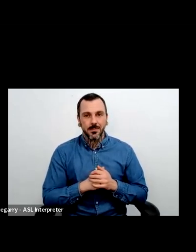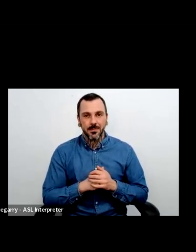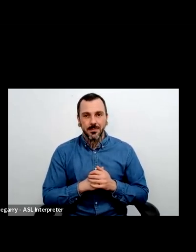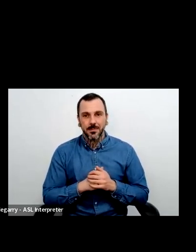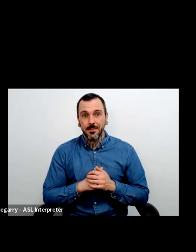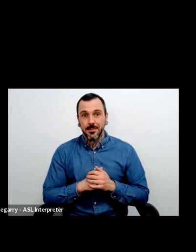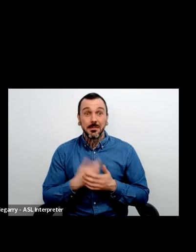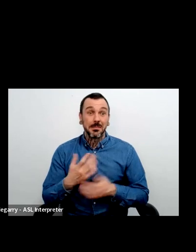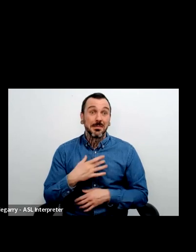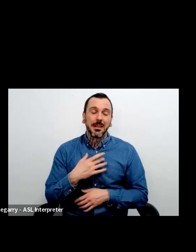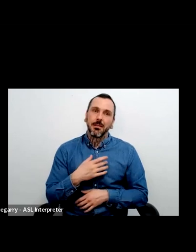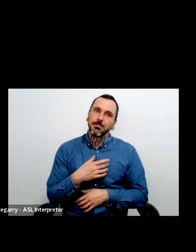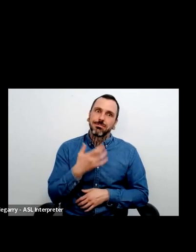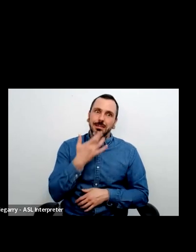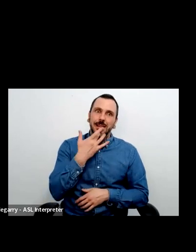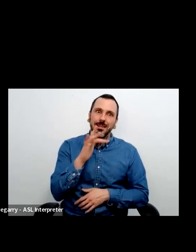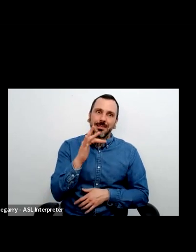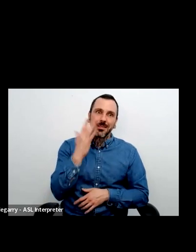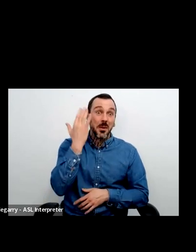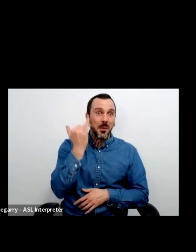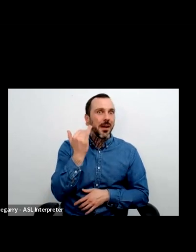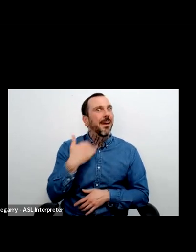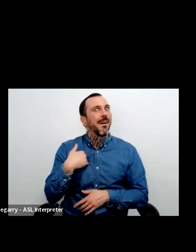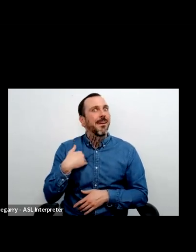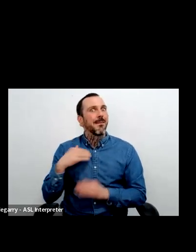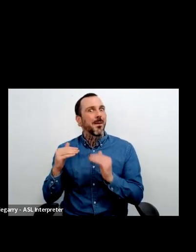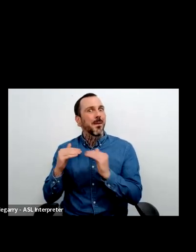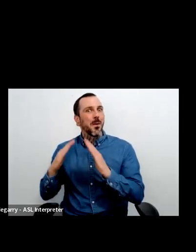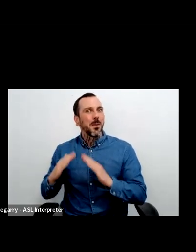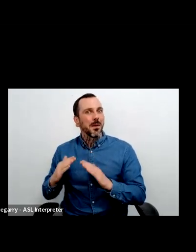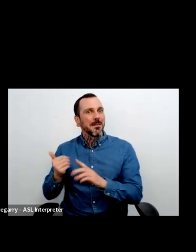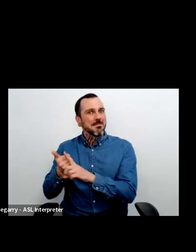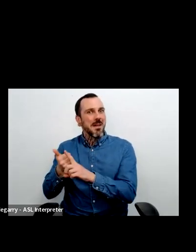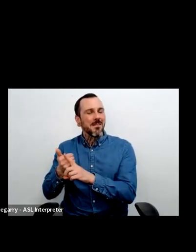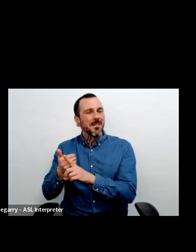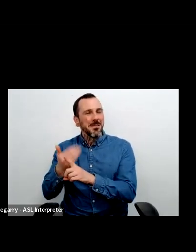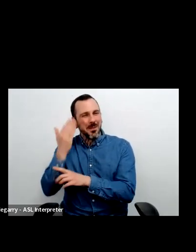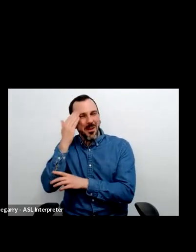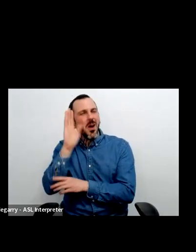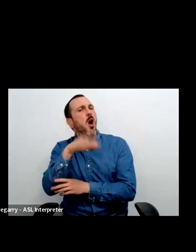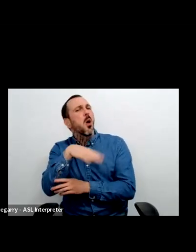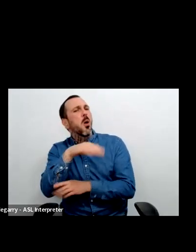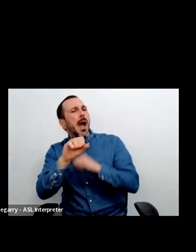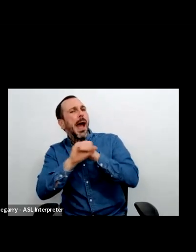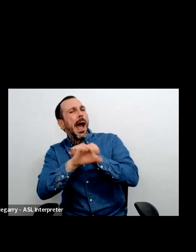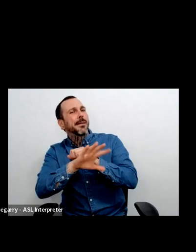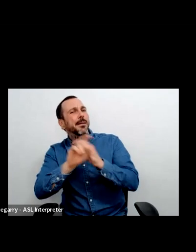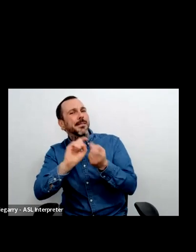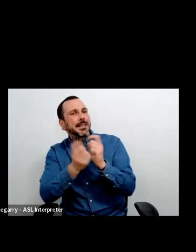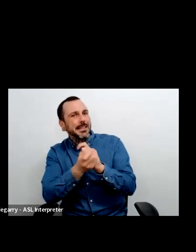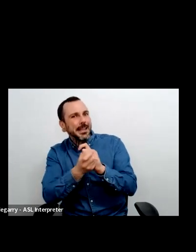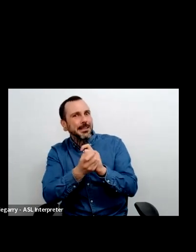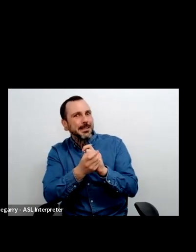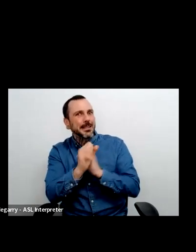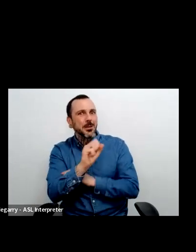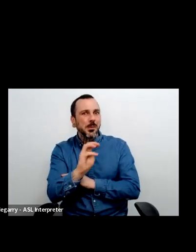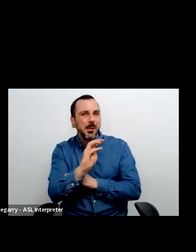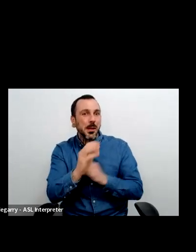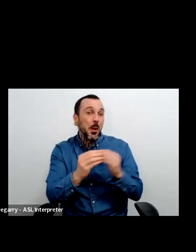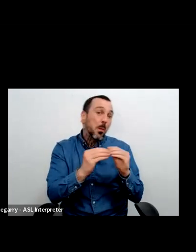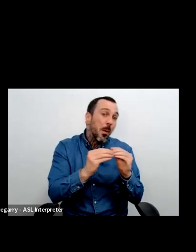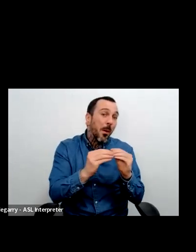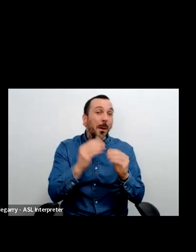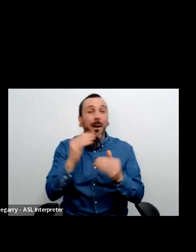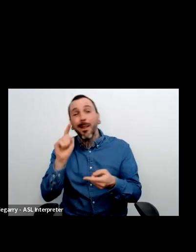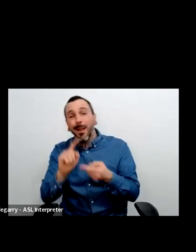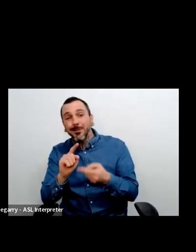need more things like this, and in terms of ads, more ads like this, less ads like that. And it's very reactive. You're